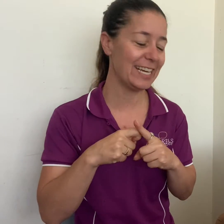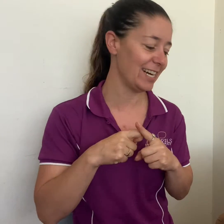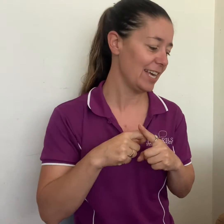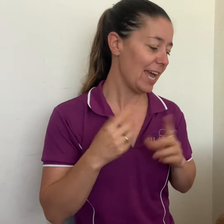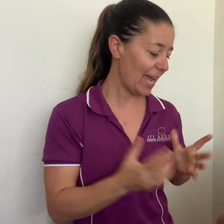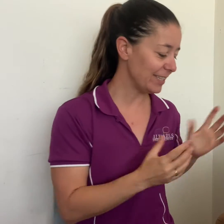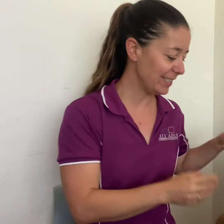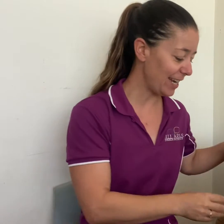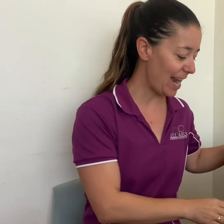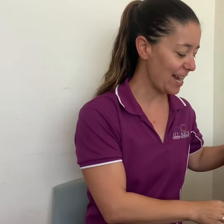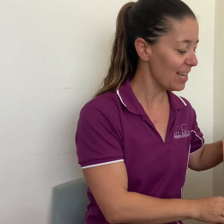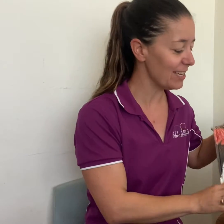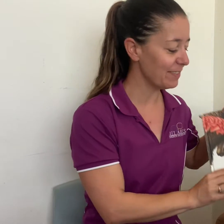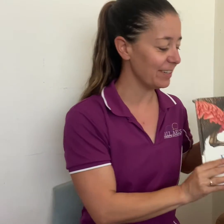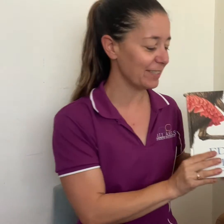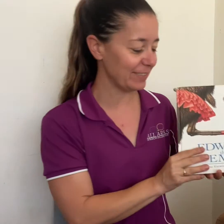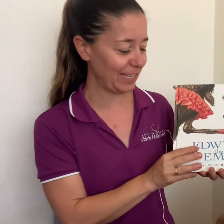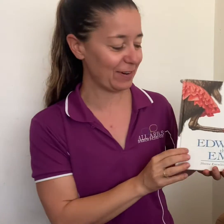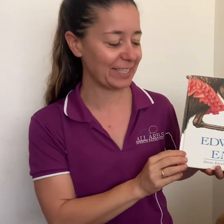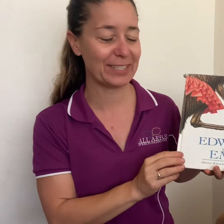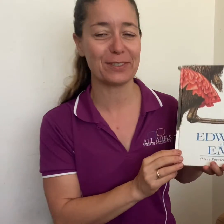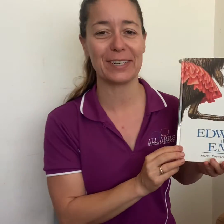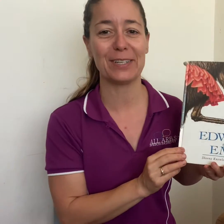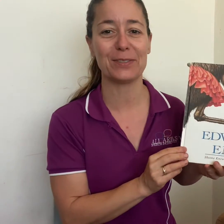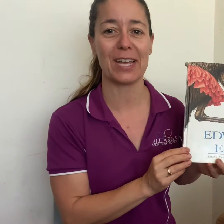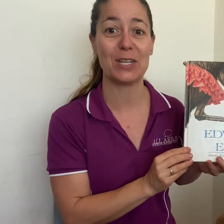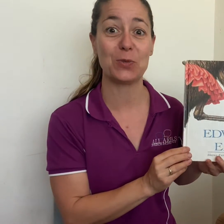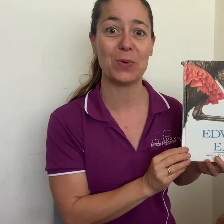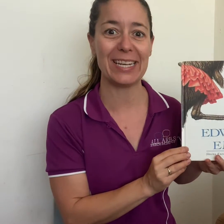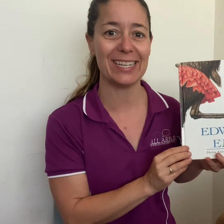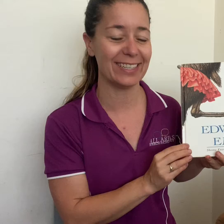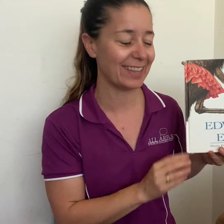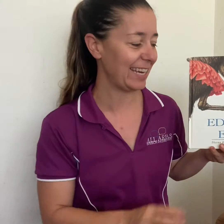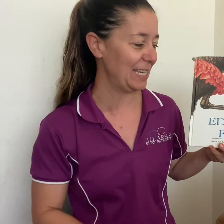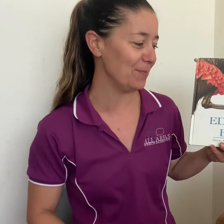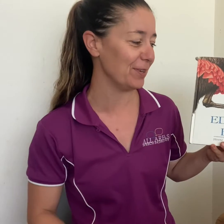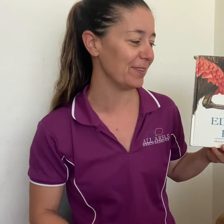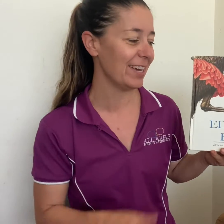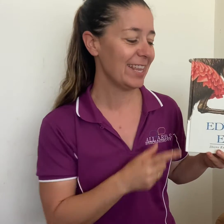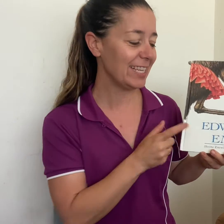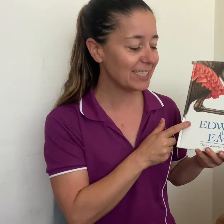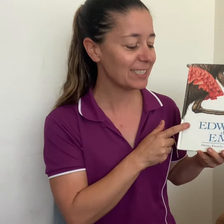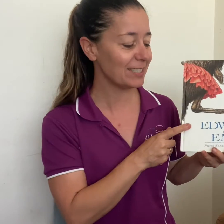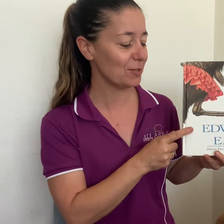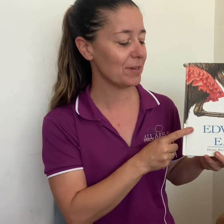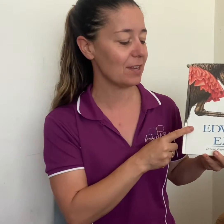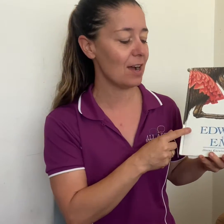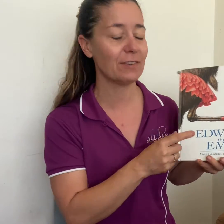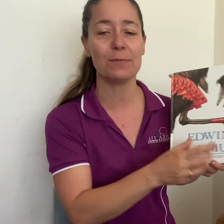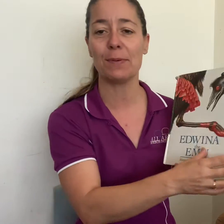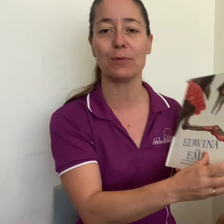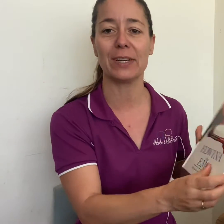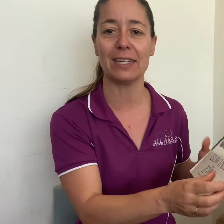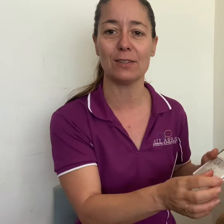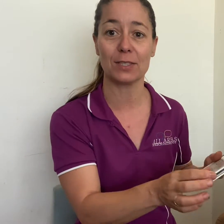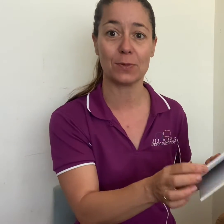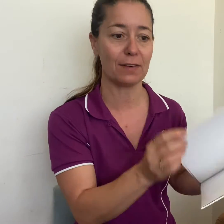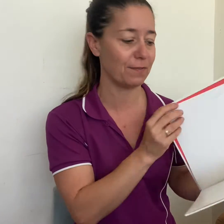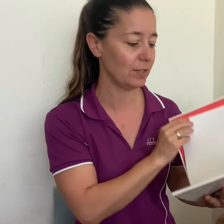Monica, and today I've got a really great story called Edwina the Emu. This is a story that I remember reading lots when I first